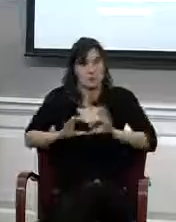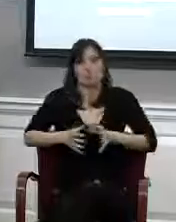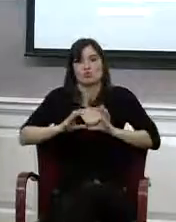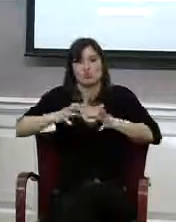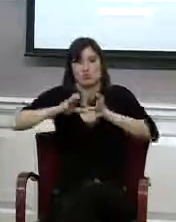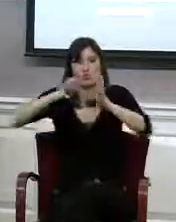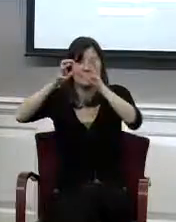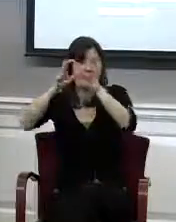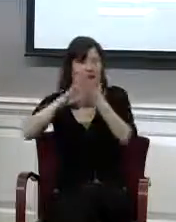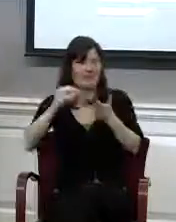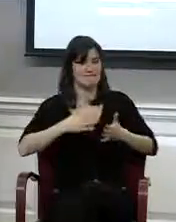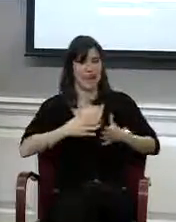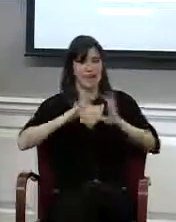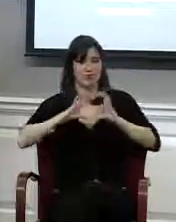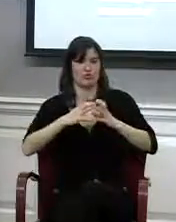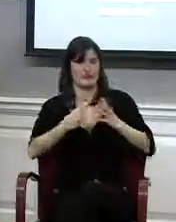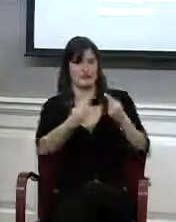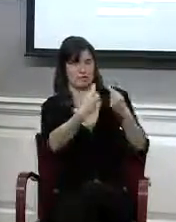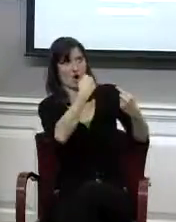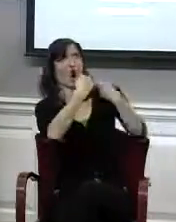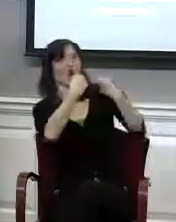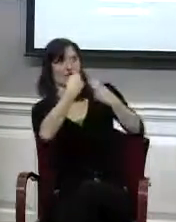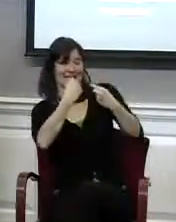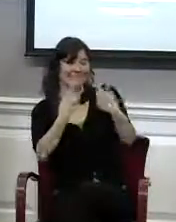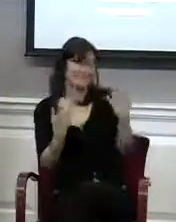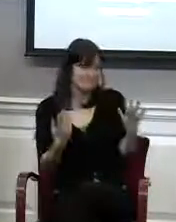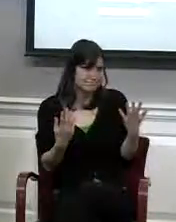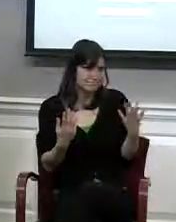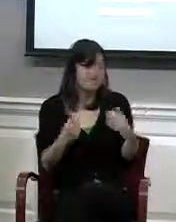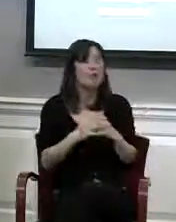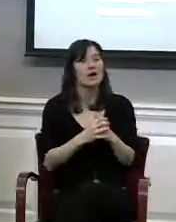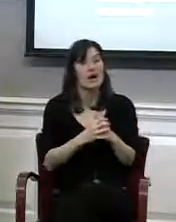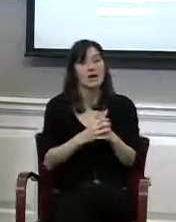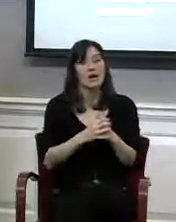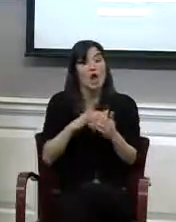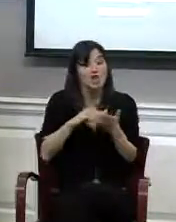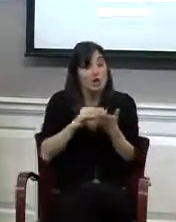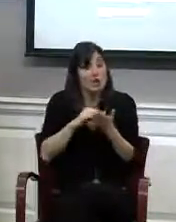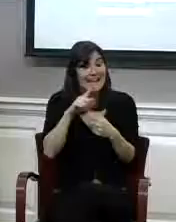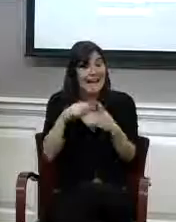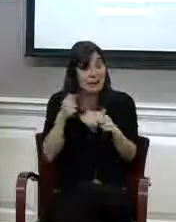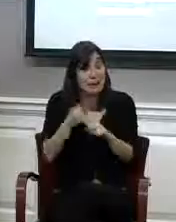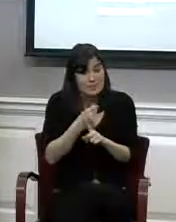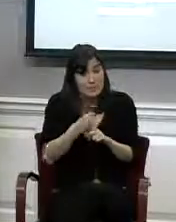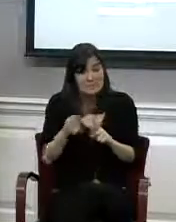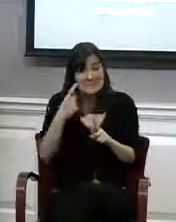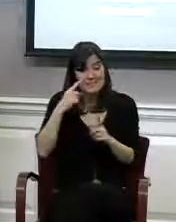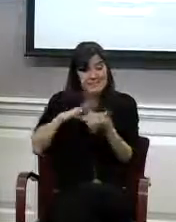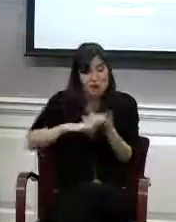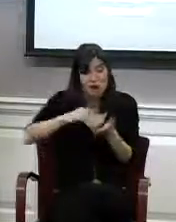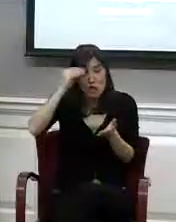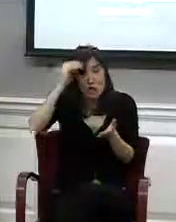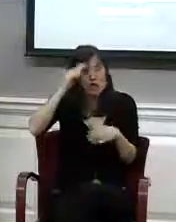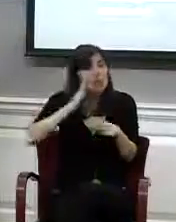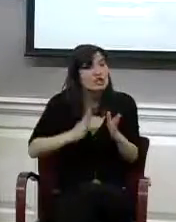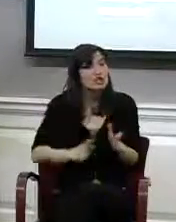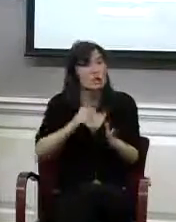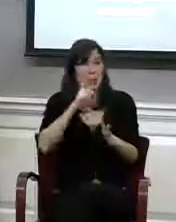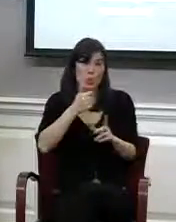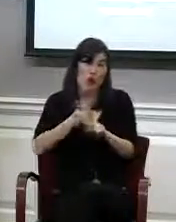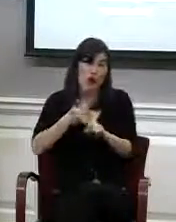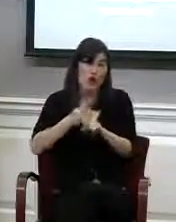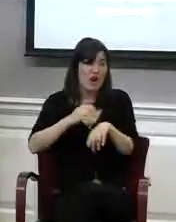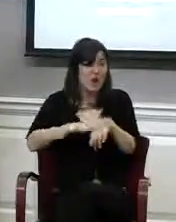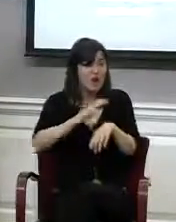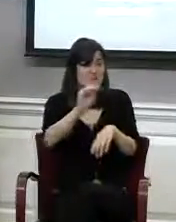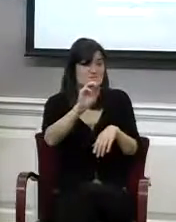Early exposure to this abuse, to learning about abuses for learners who are positioned at the margins of society through focus groups and interviews